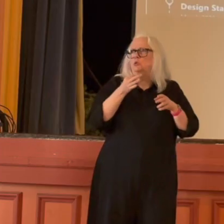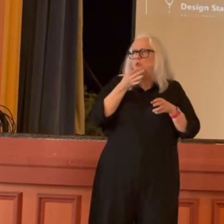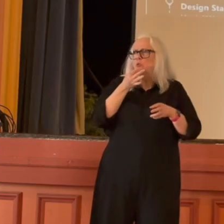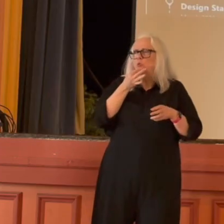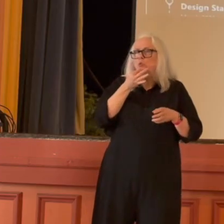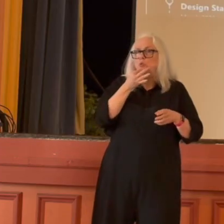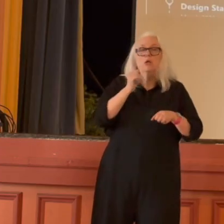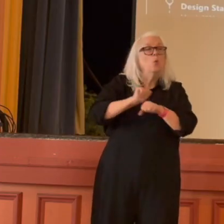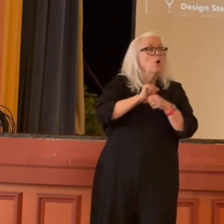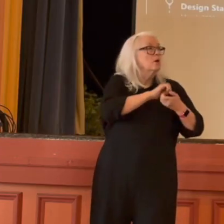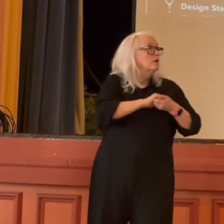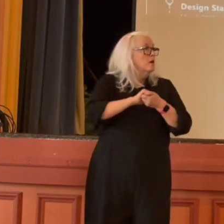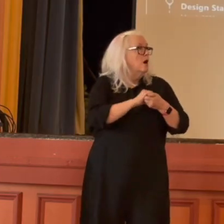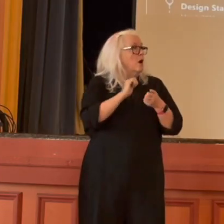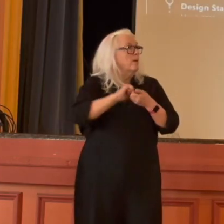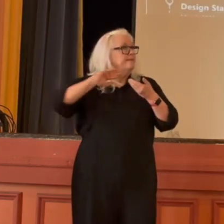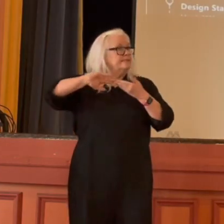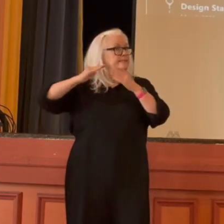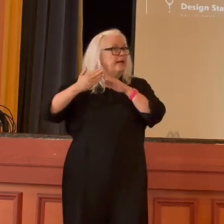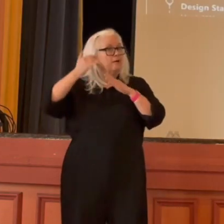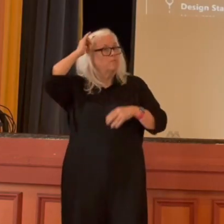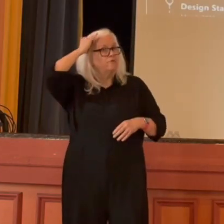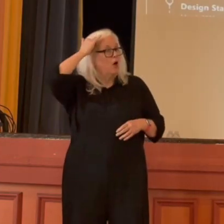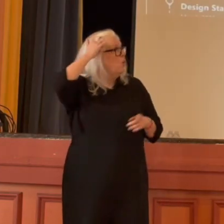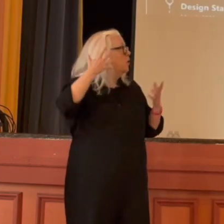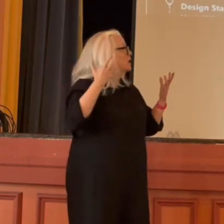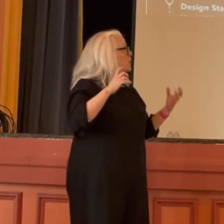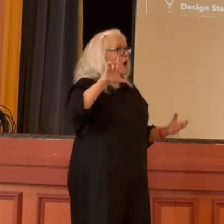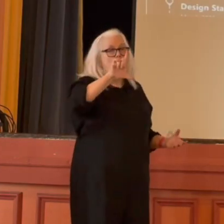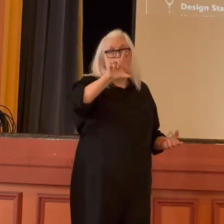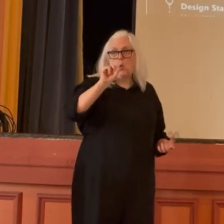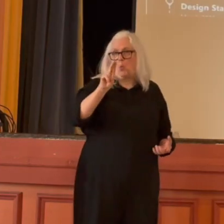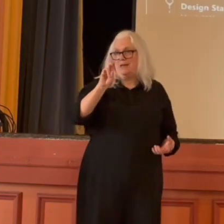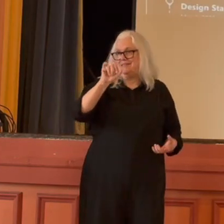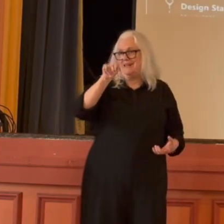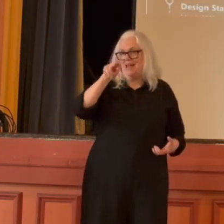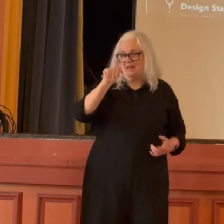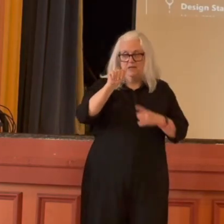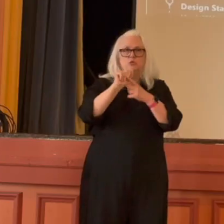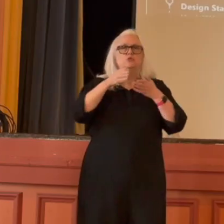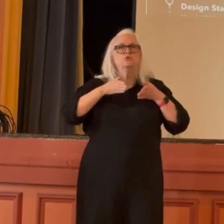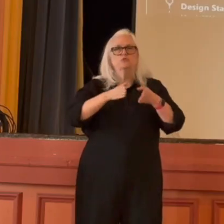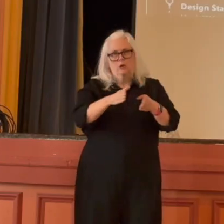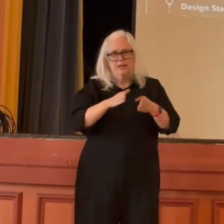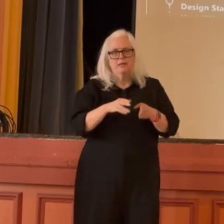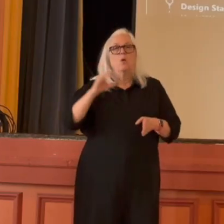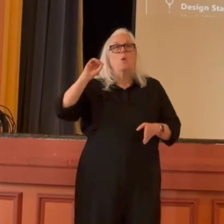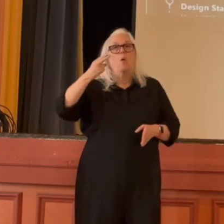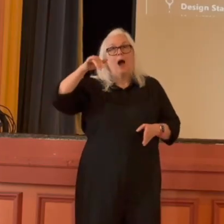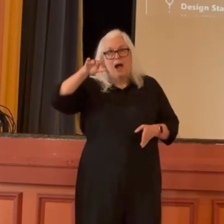planning to rehab Louisiana Street from Ohio Street all the way up past the